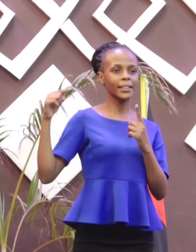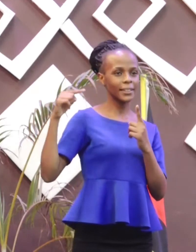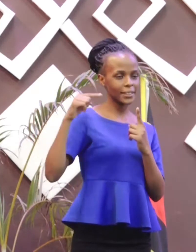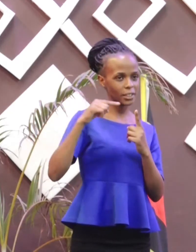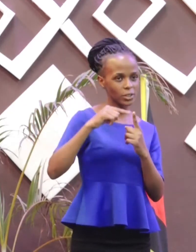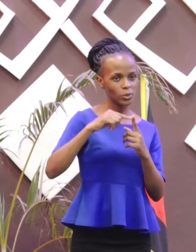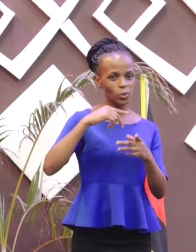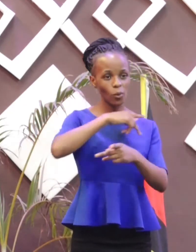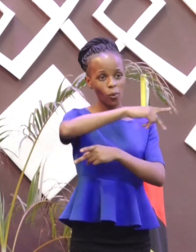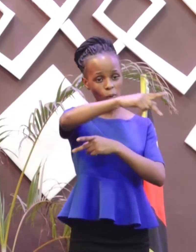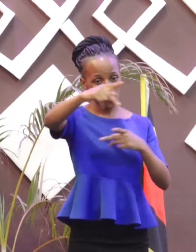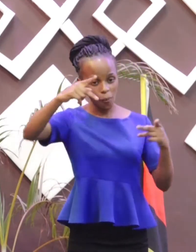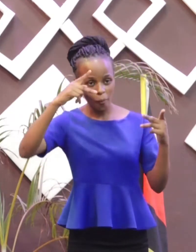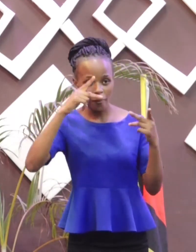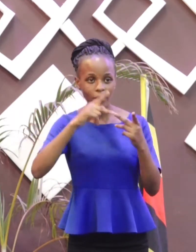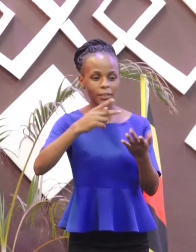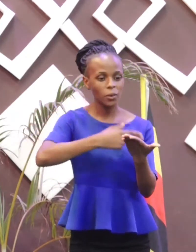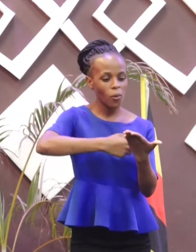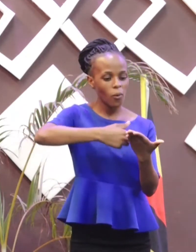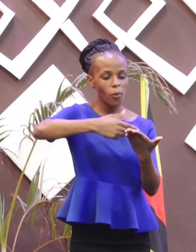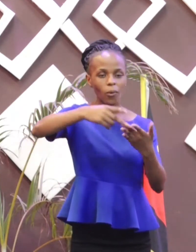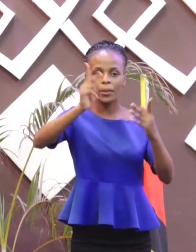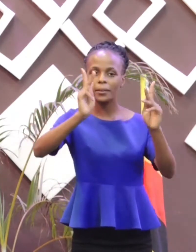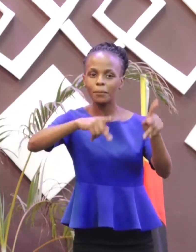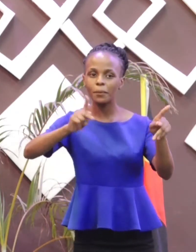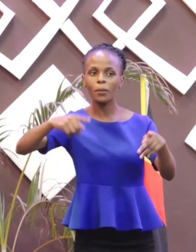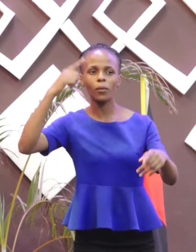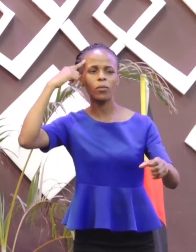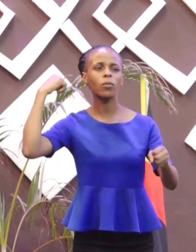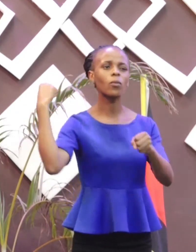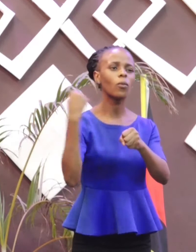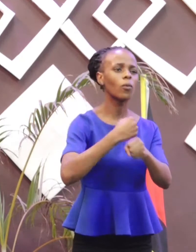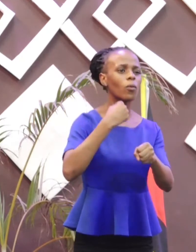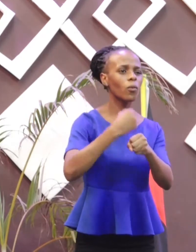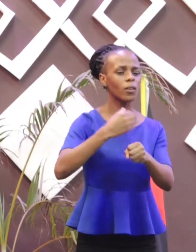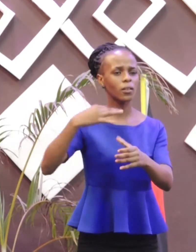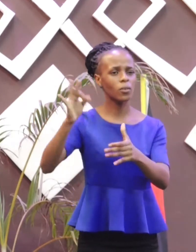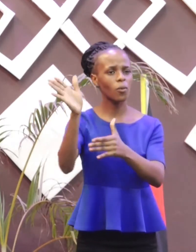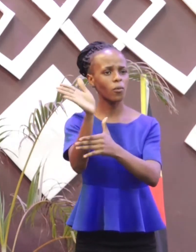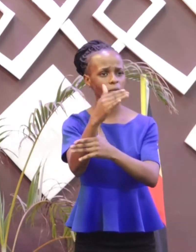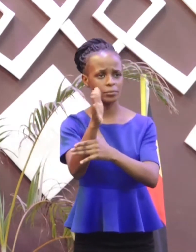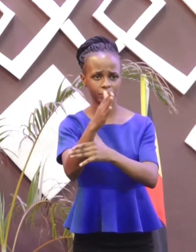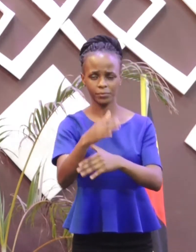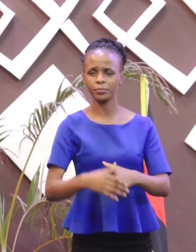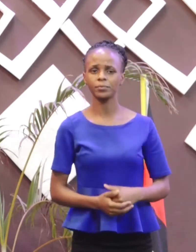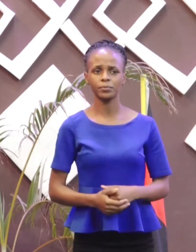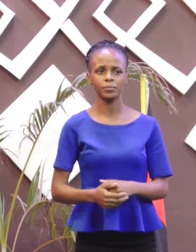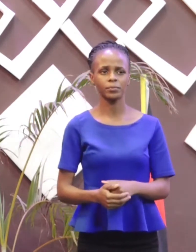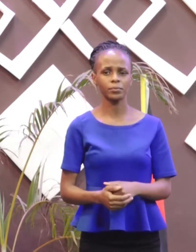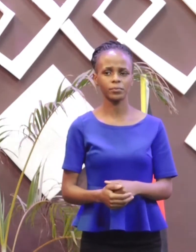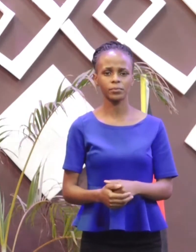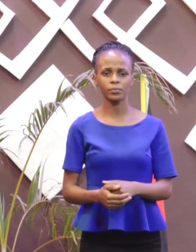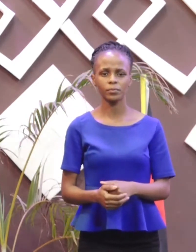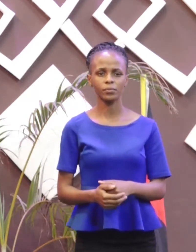his people for works of service, nti okutuukiriza abatukuvu olw'omulimu ogw'okuweereza.